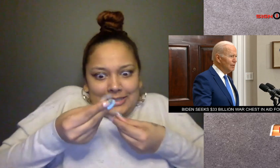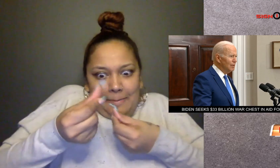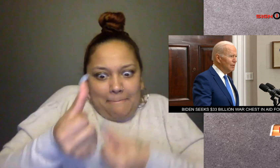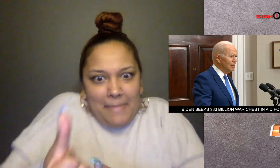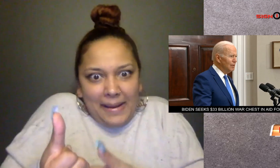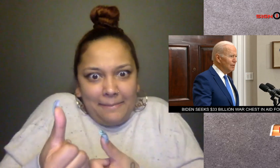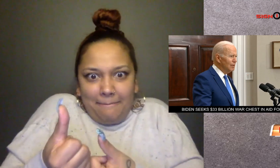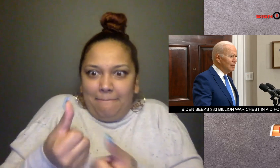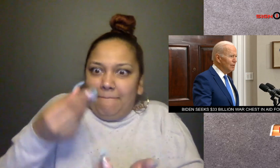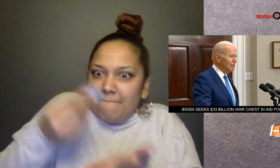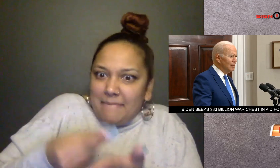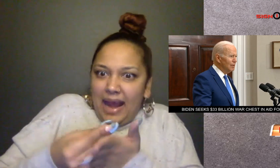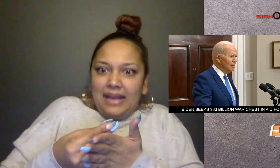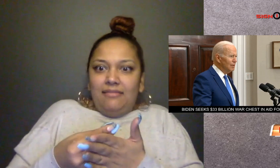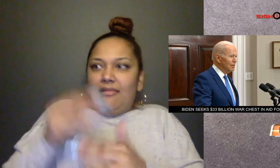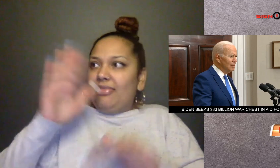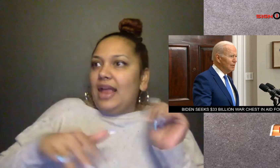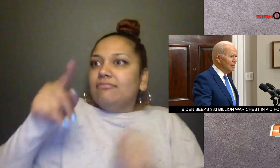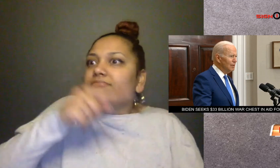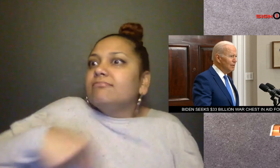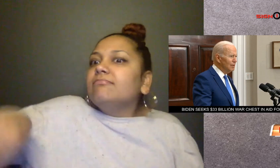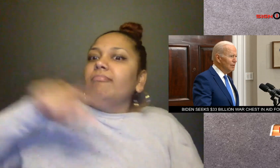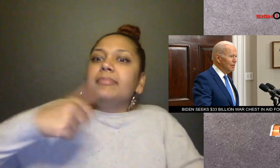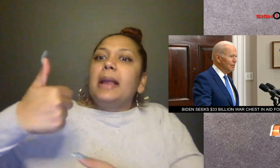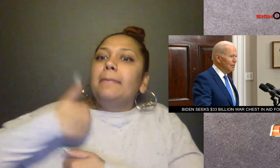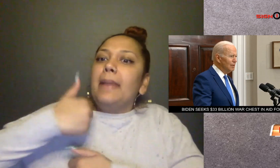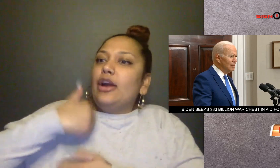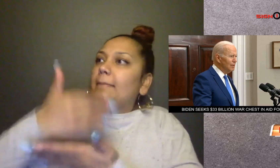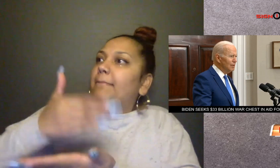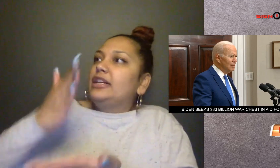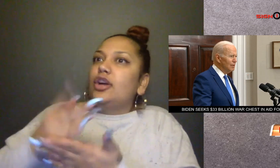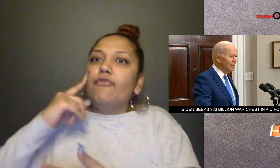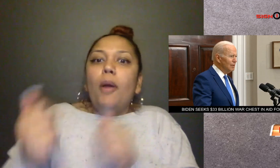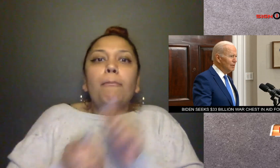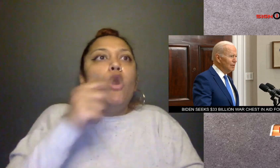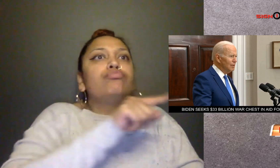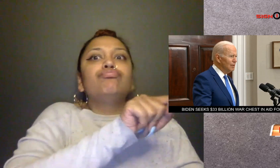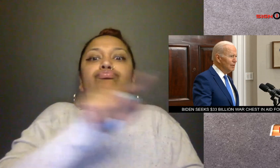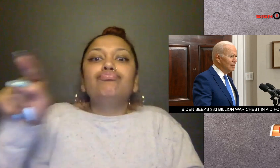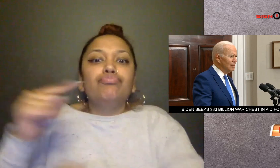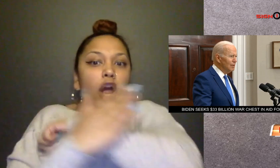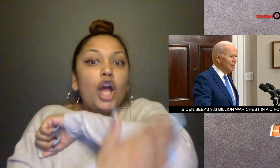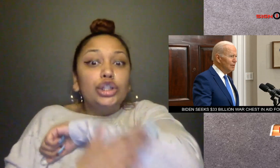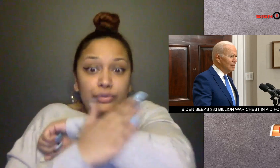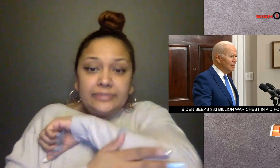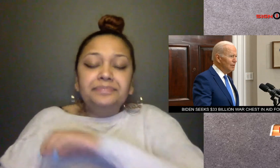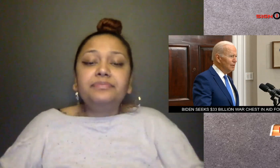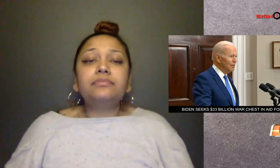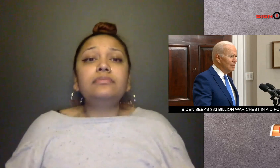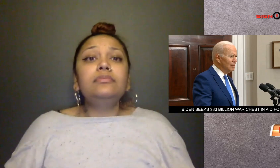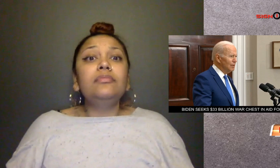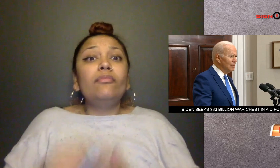that amount of money is more money than the military budgets from most countries